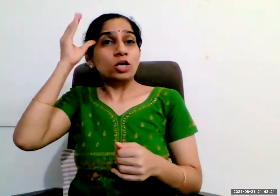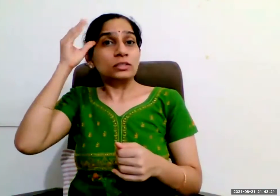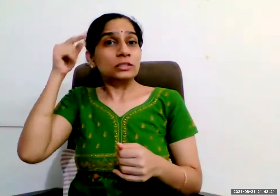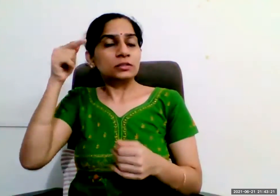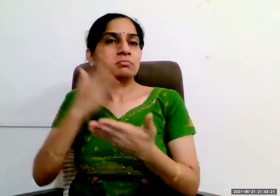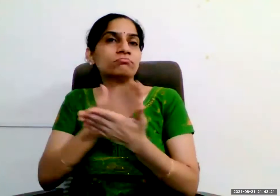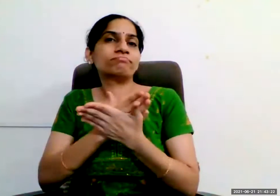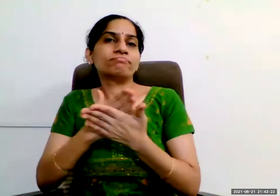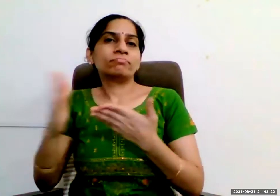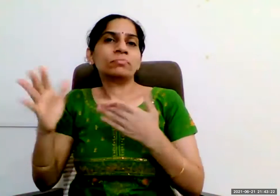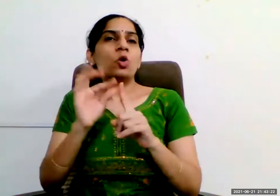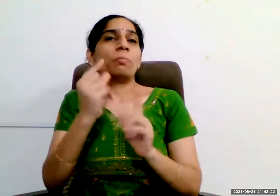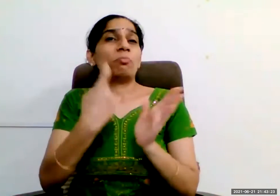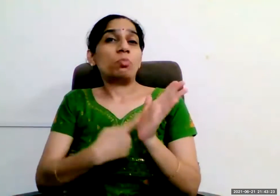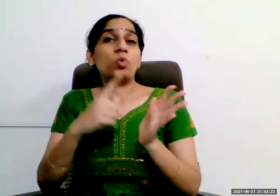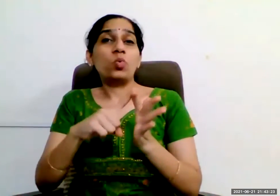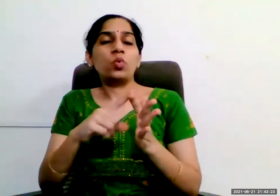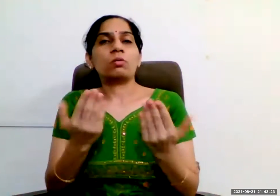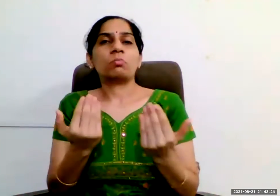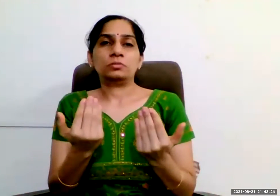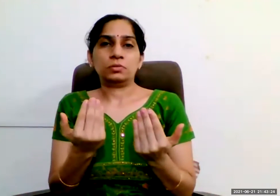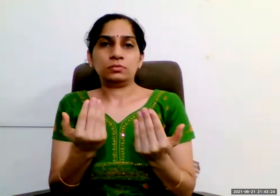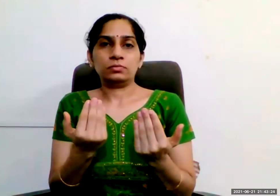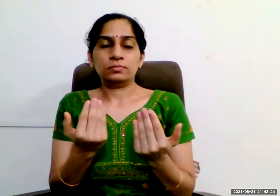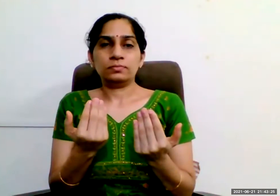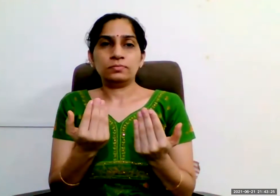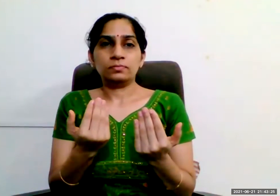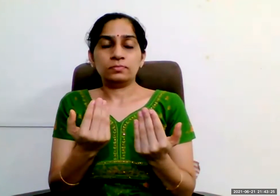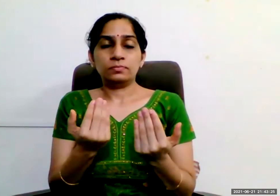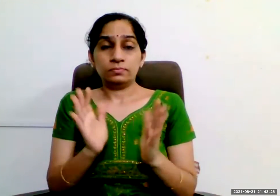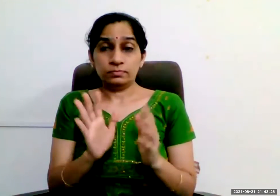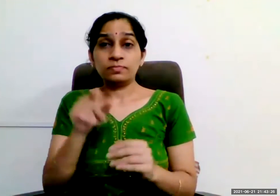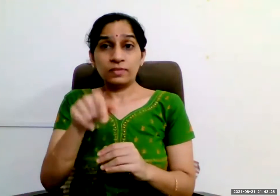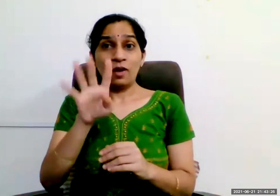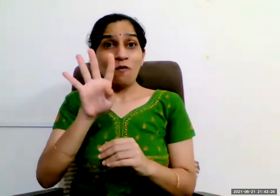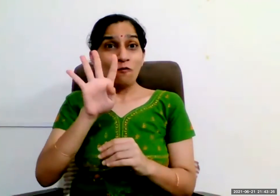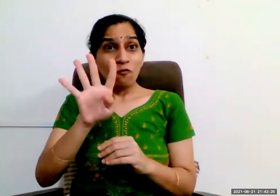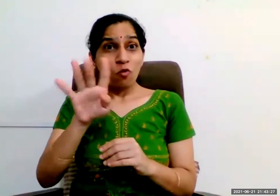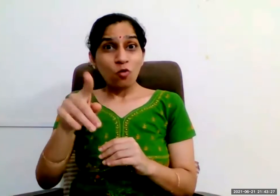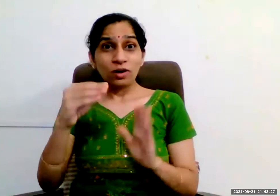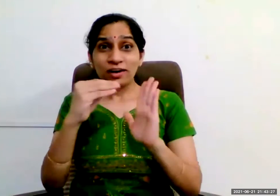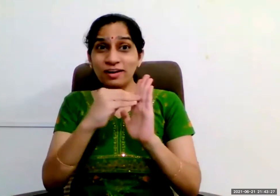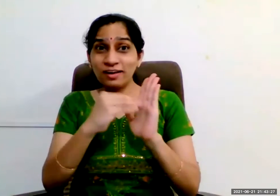Following these principles only is a starting step which will differentiate between us and